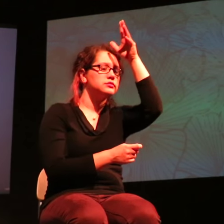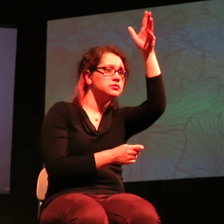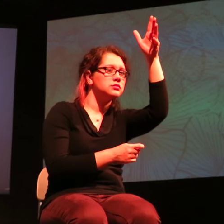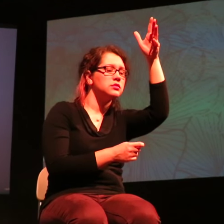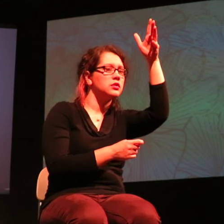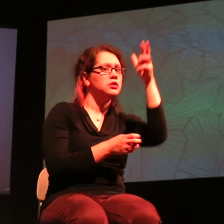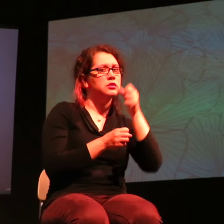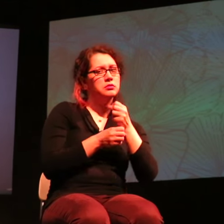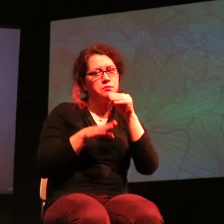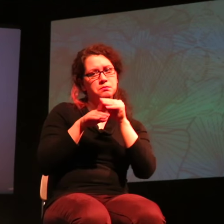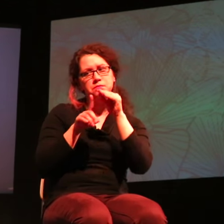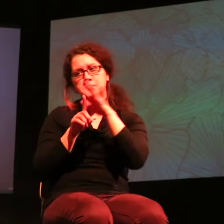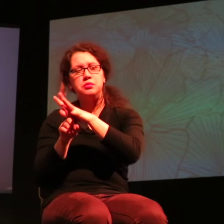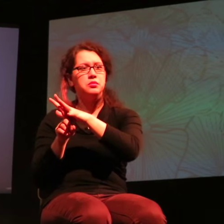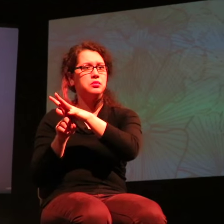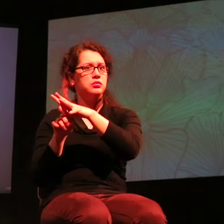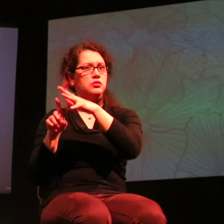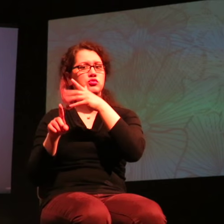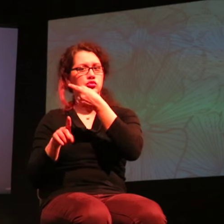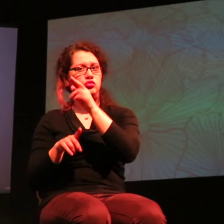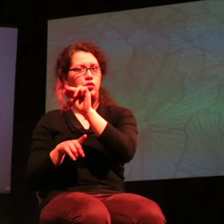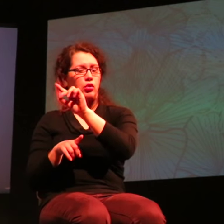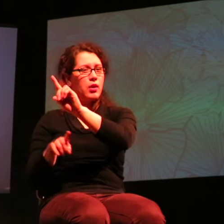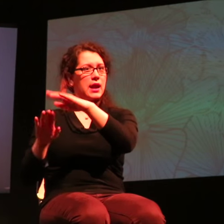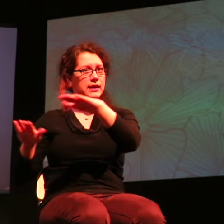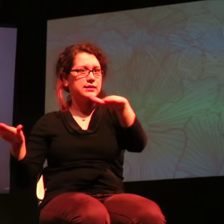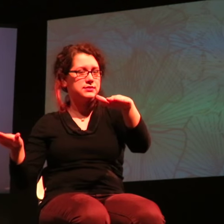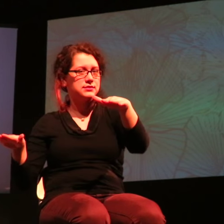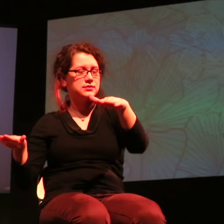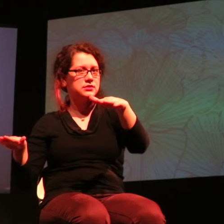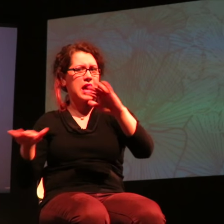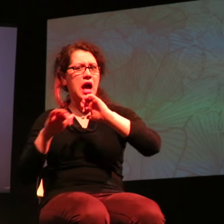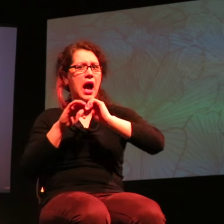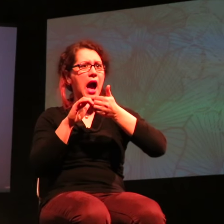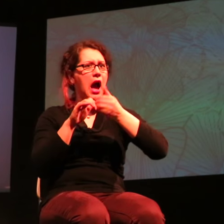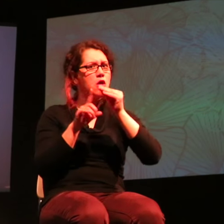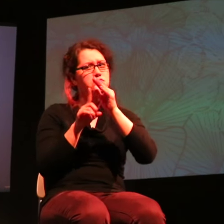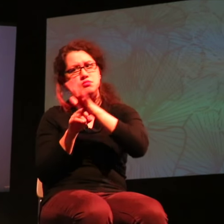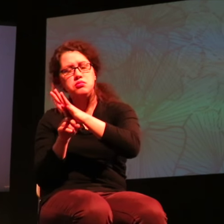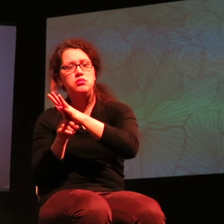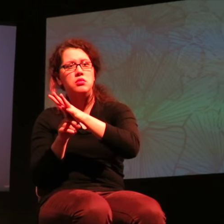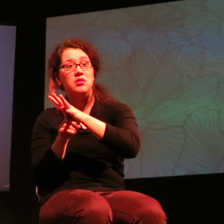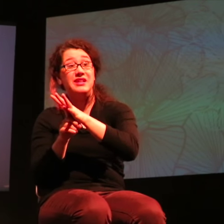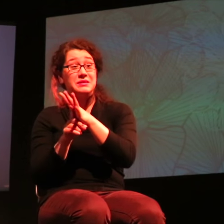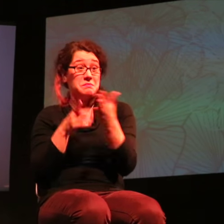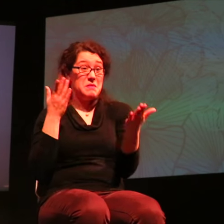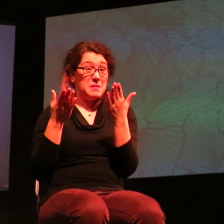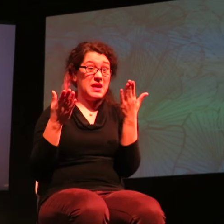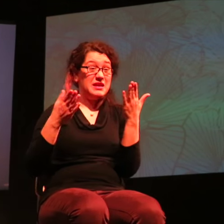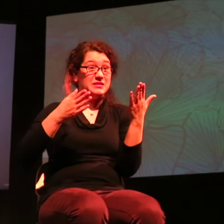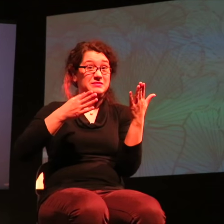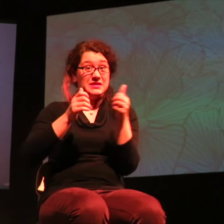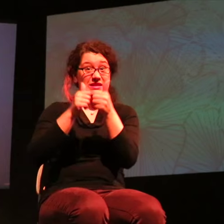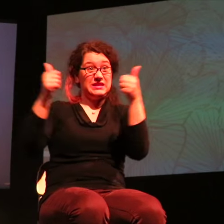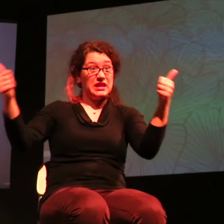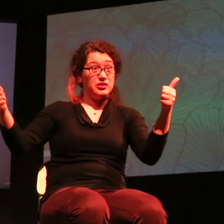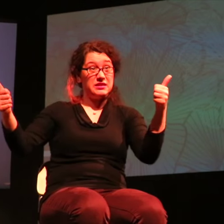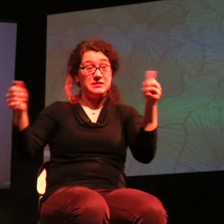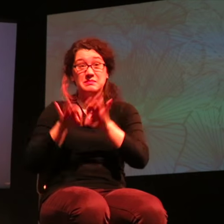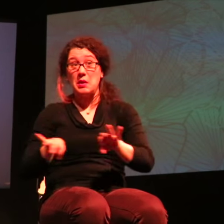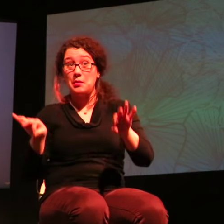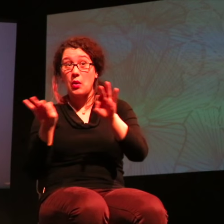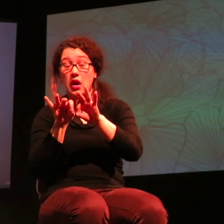of their grandkids, and whether or not proximity matters in that faith formation. There's been a lot of studies that have been done on grandparents and